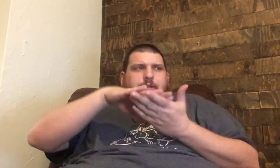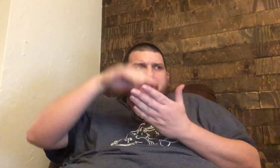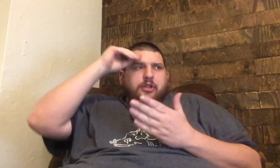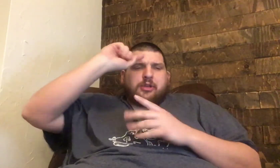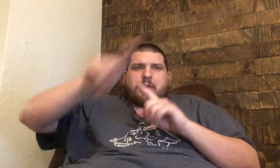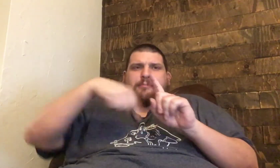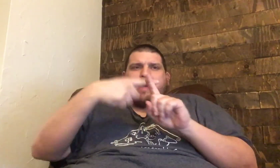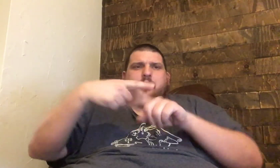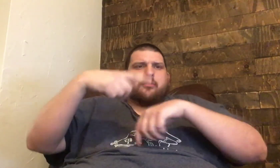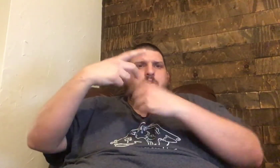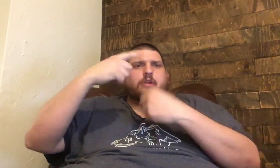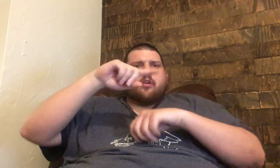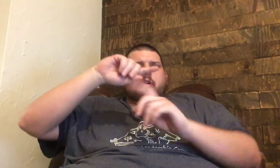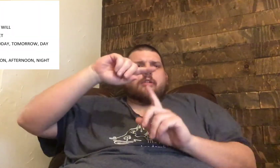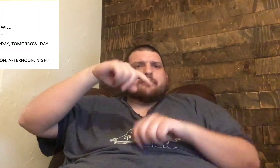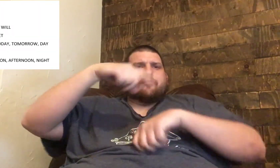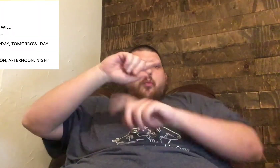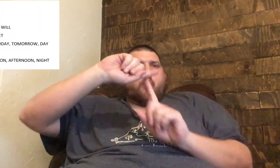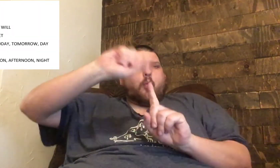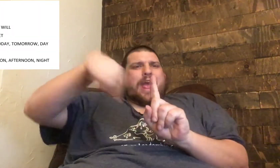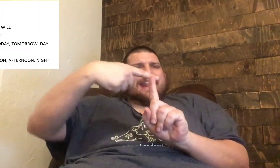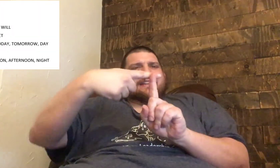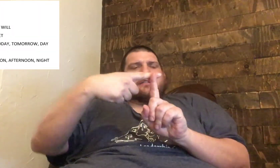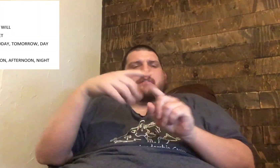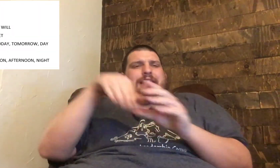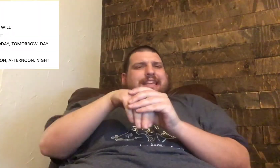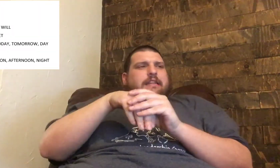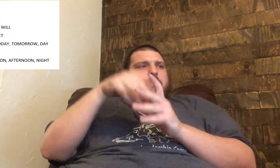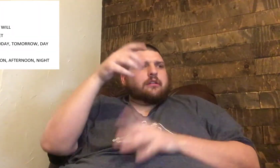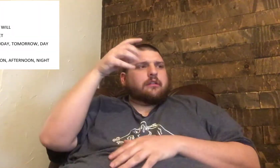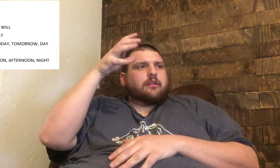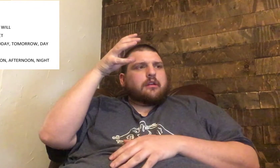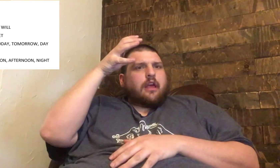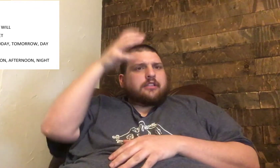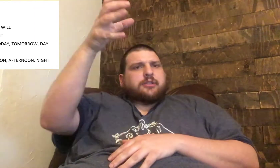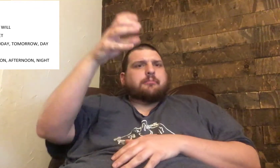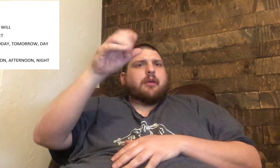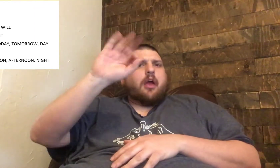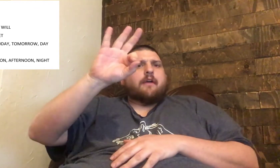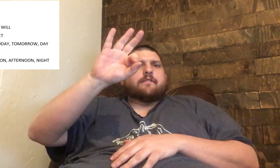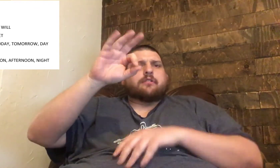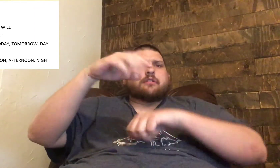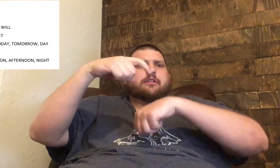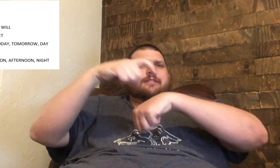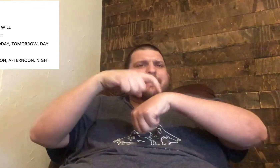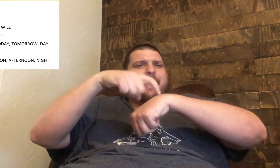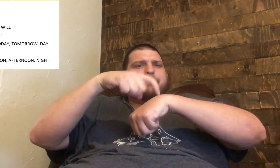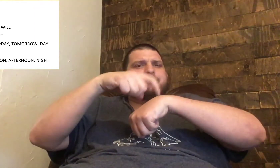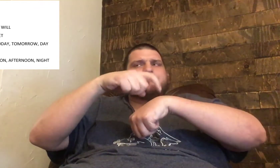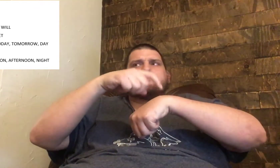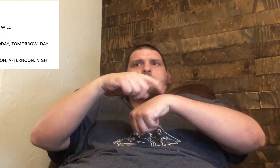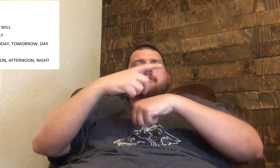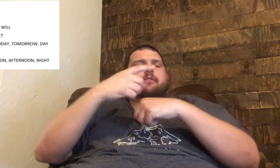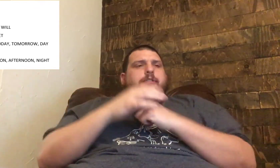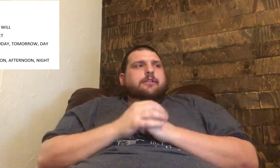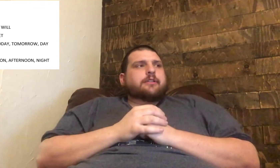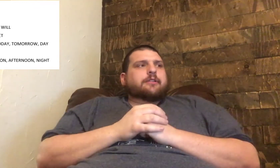Now we will learn about when in the concept of time.